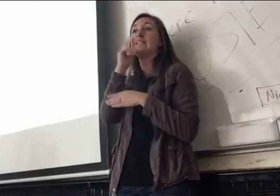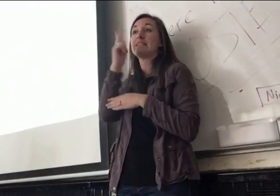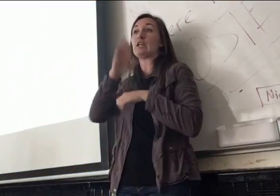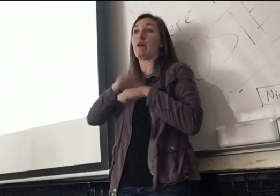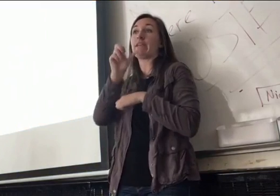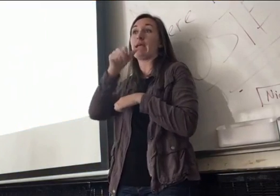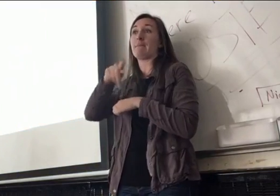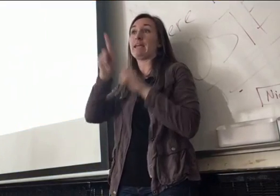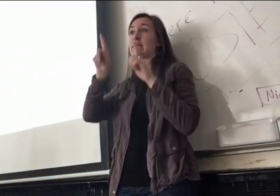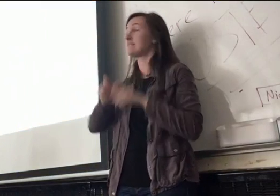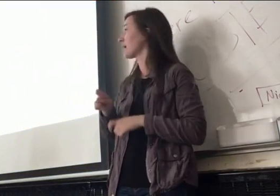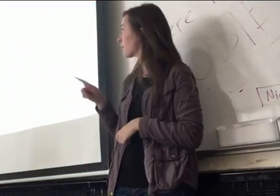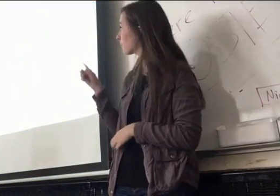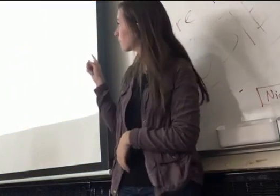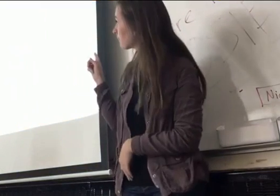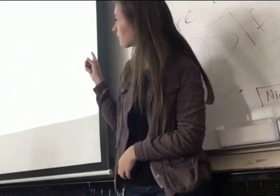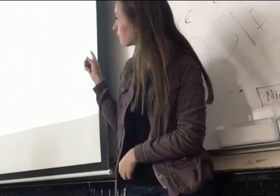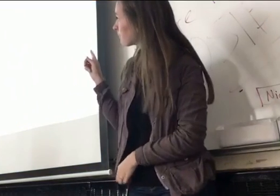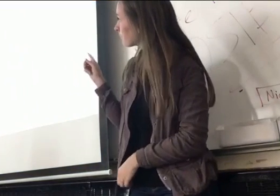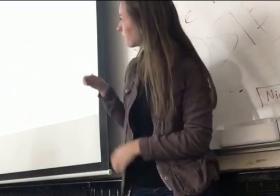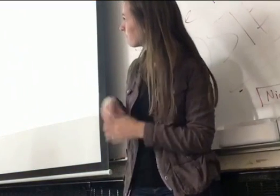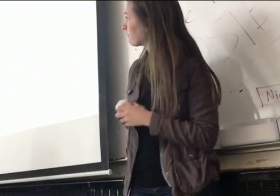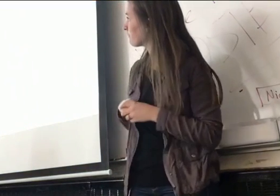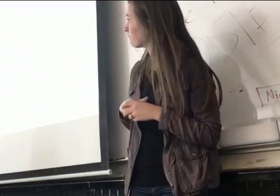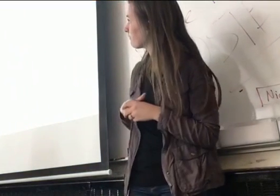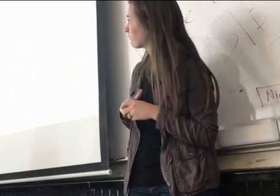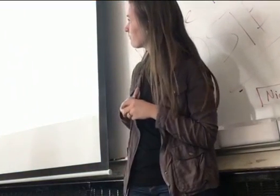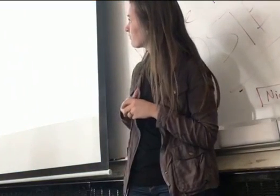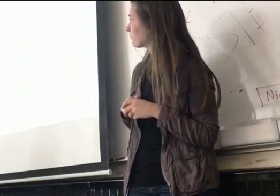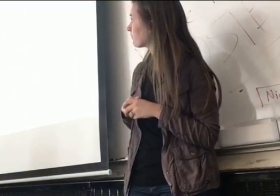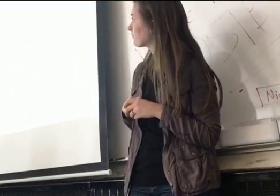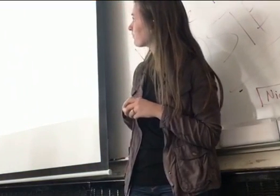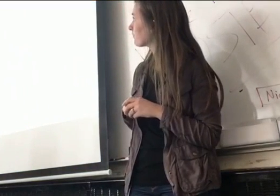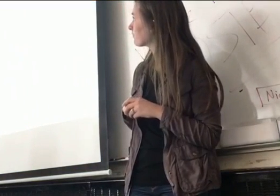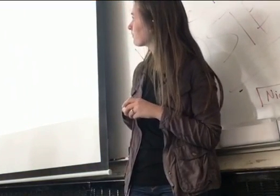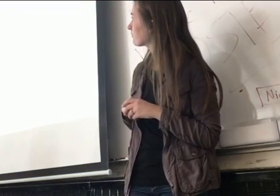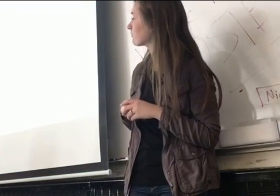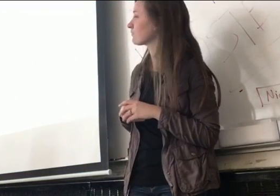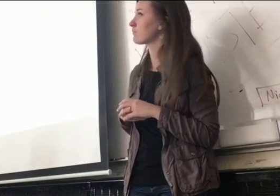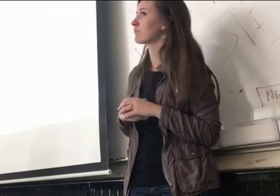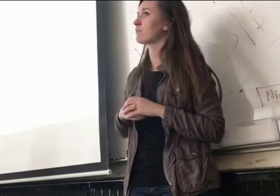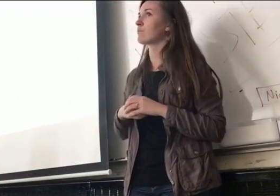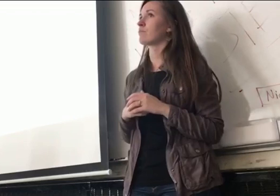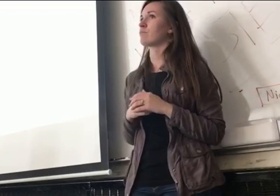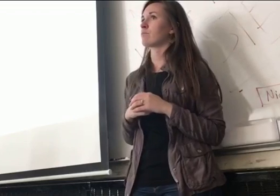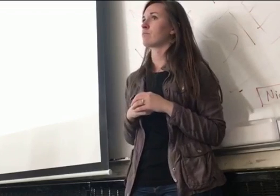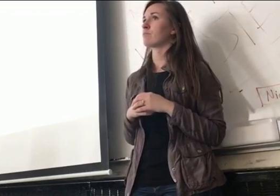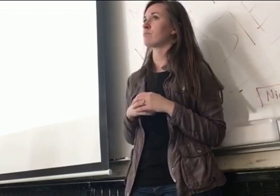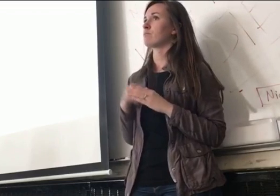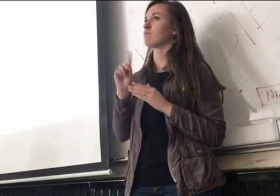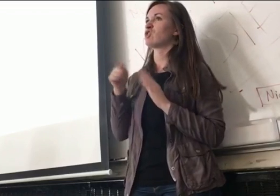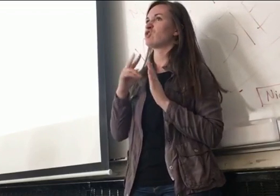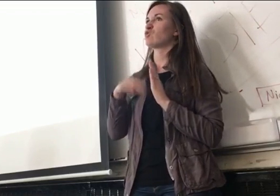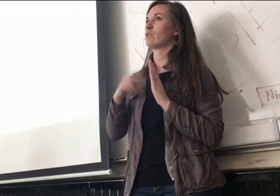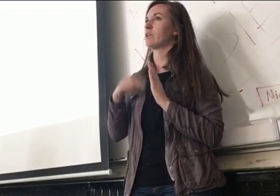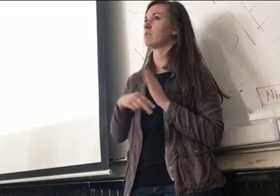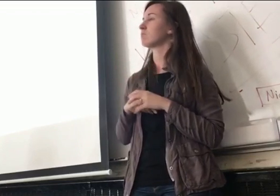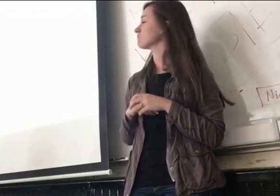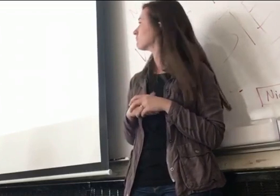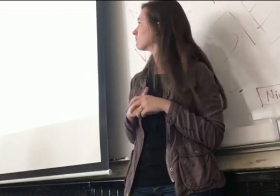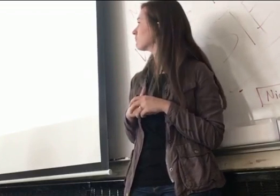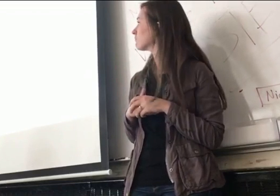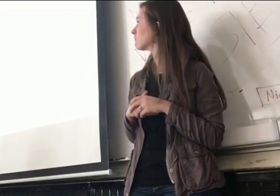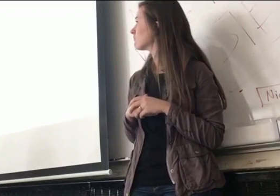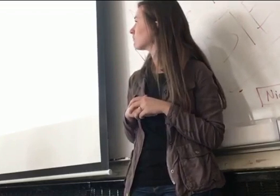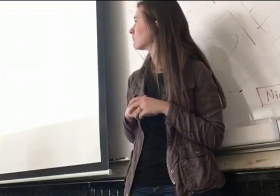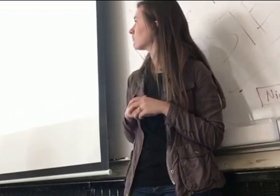So it says, I was soon put down under the decks, and there I received such a salutation in my nostrils as I had never experienced in my life. So that